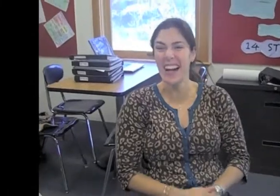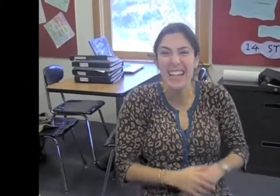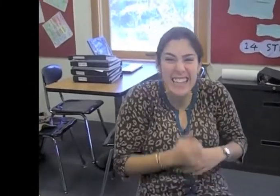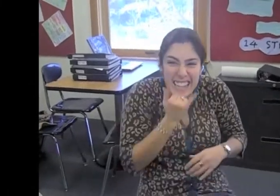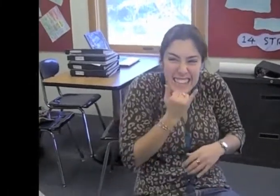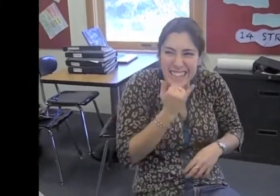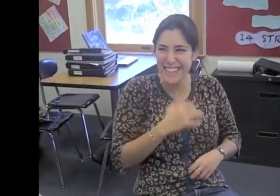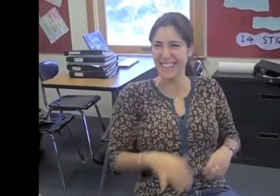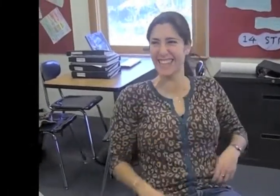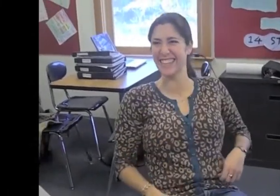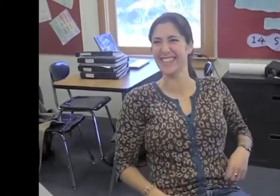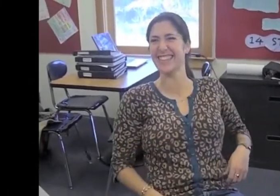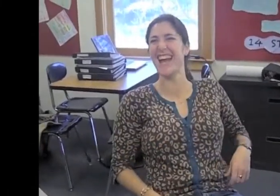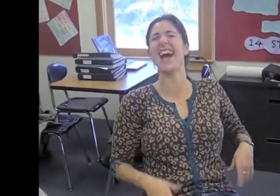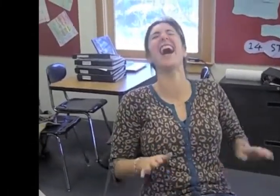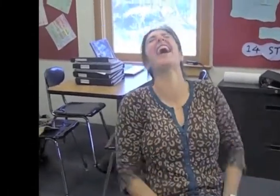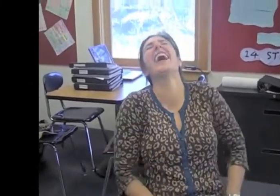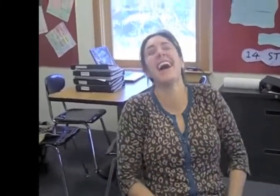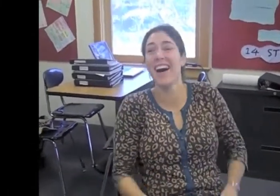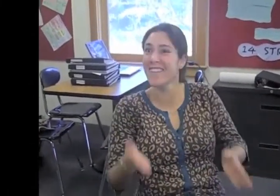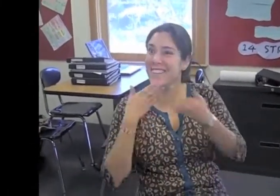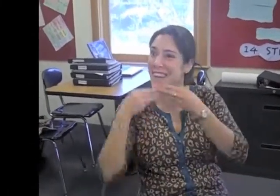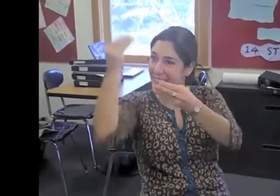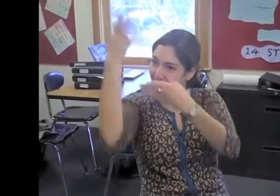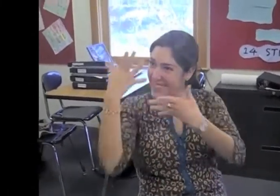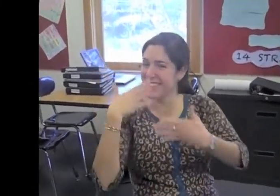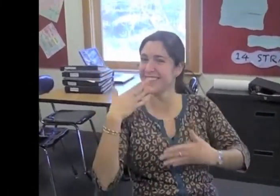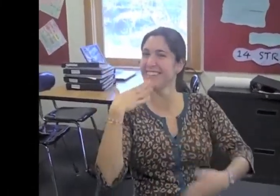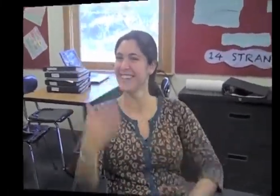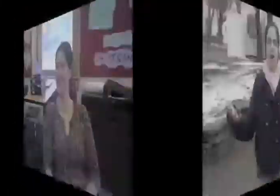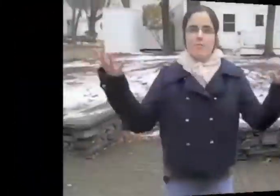Oh, jeez. I was wrong. Well, now I know. Thanks.